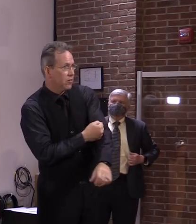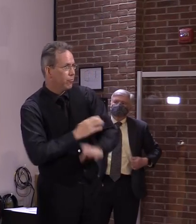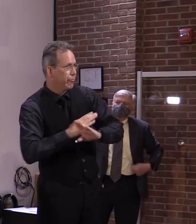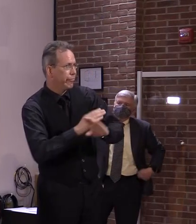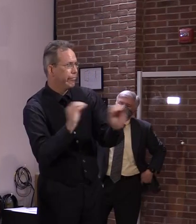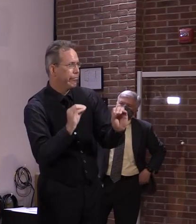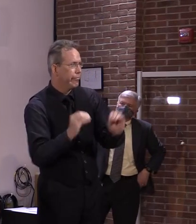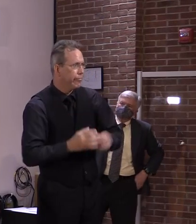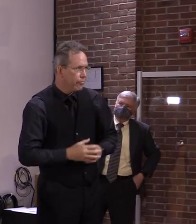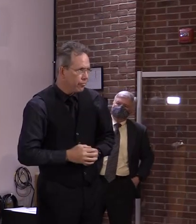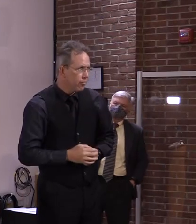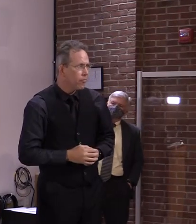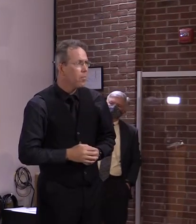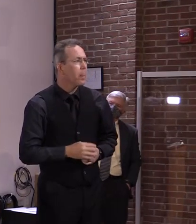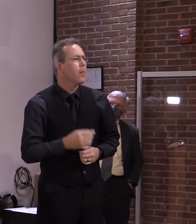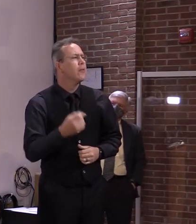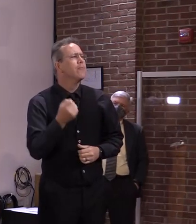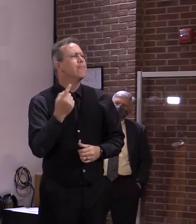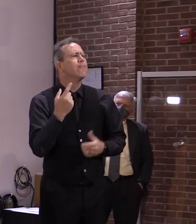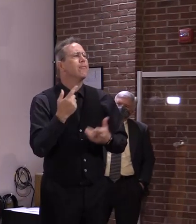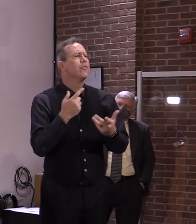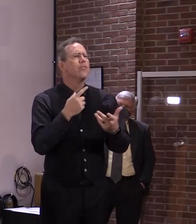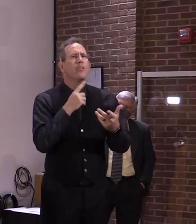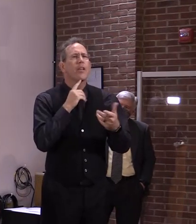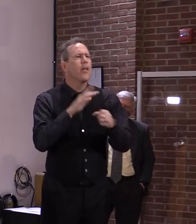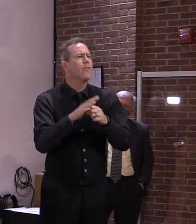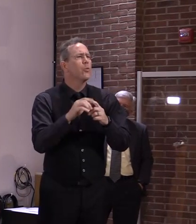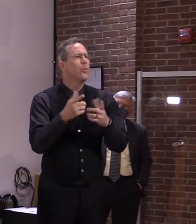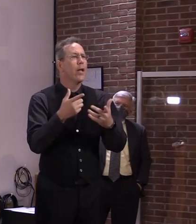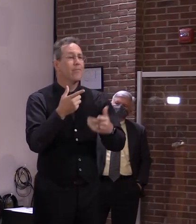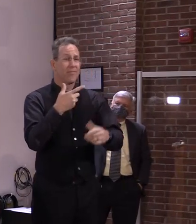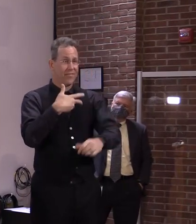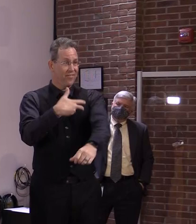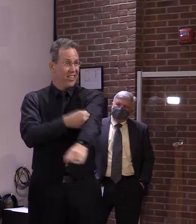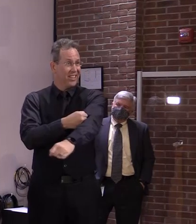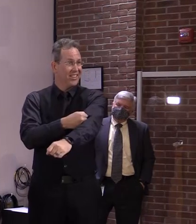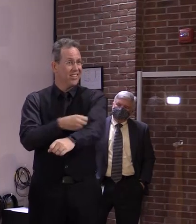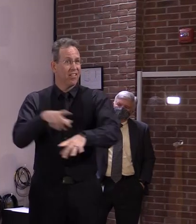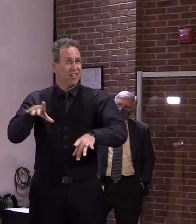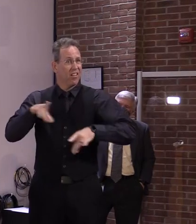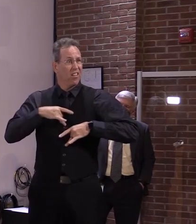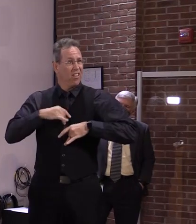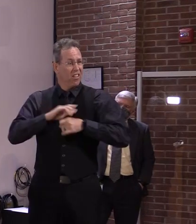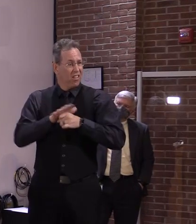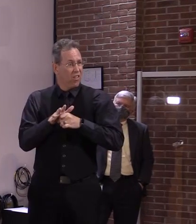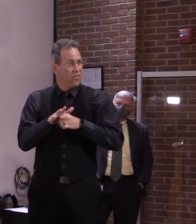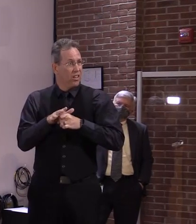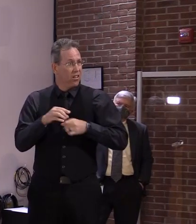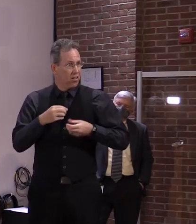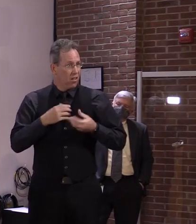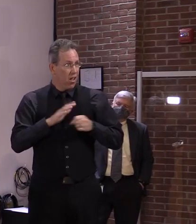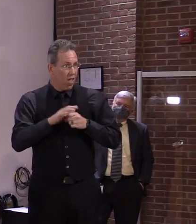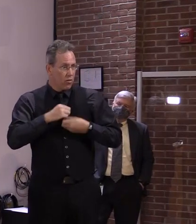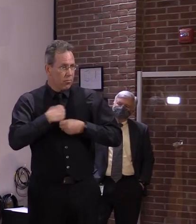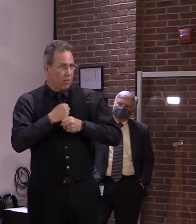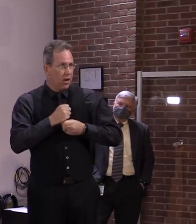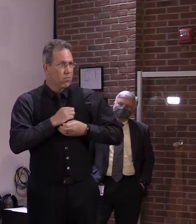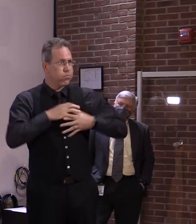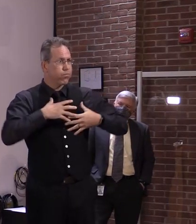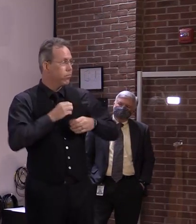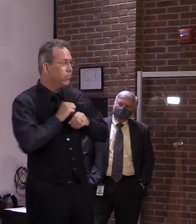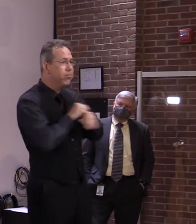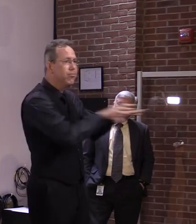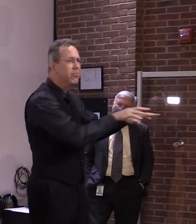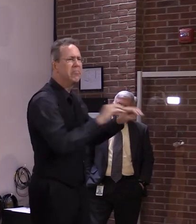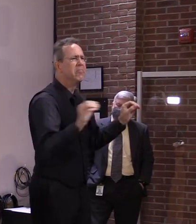finding viable virus that can actually cause an impact on the population of people surrounding that person. And